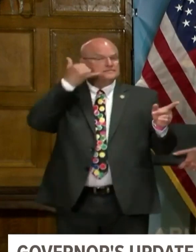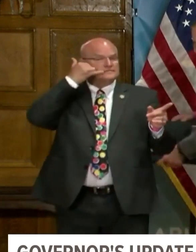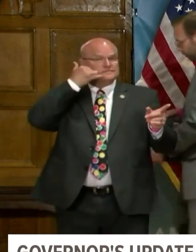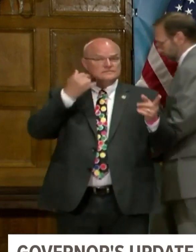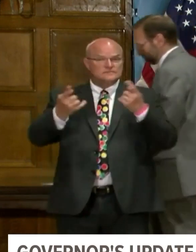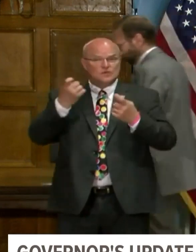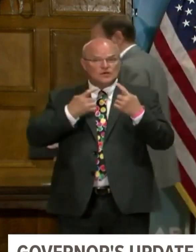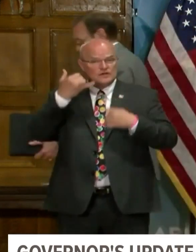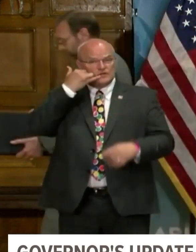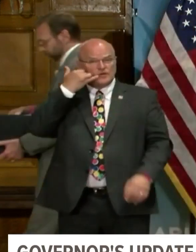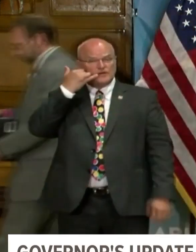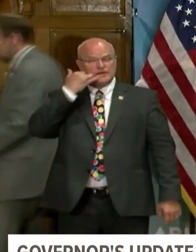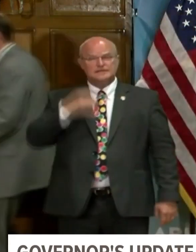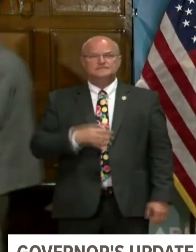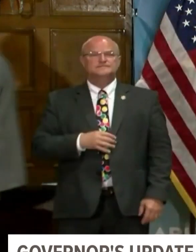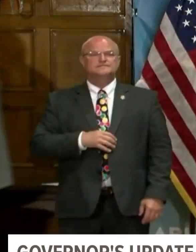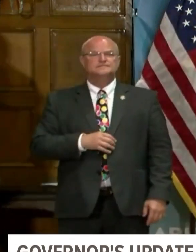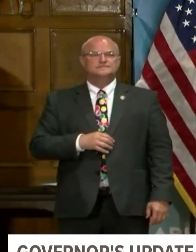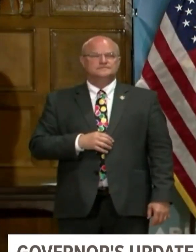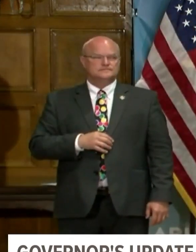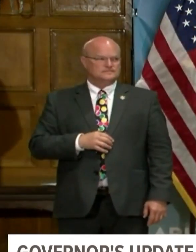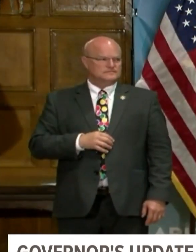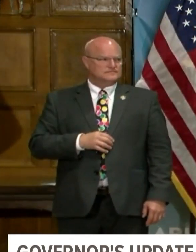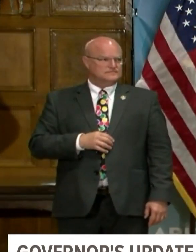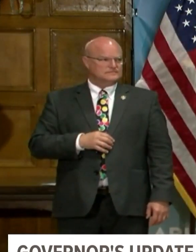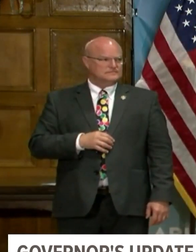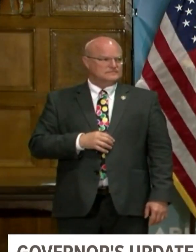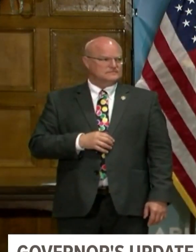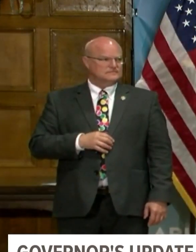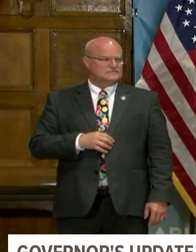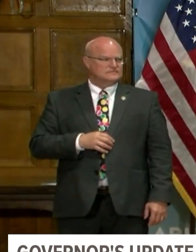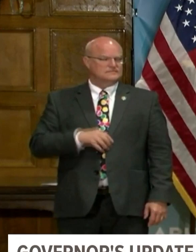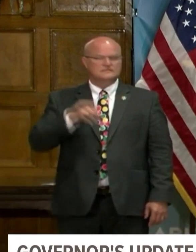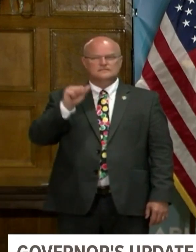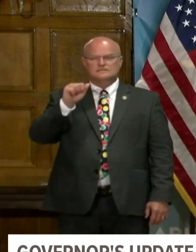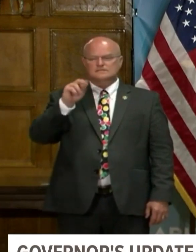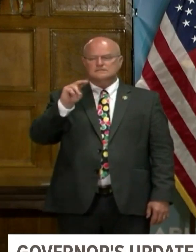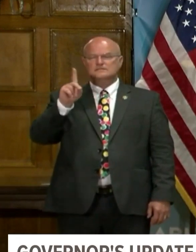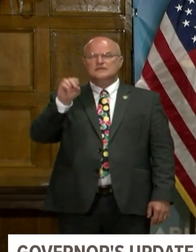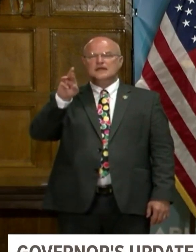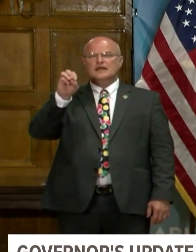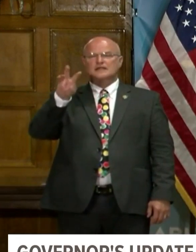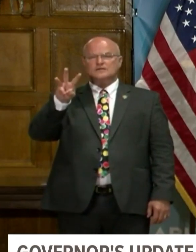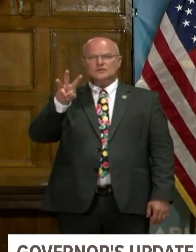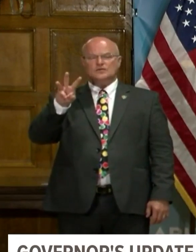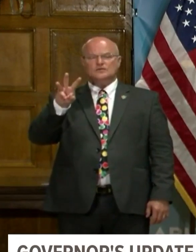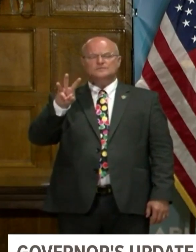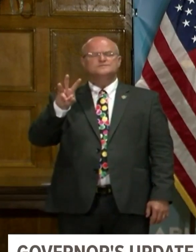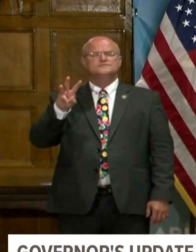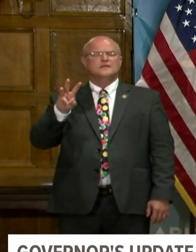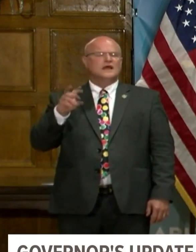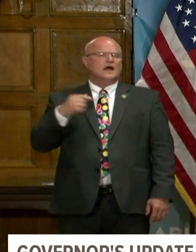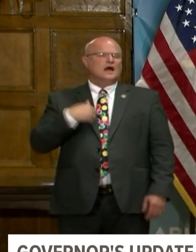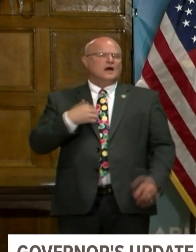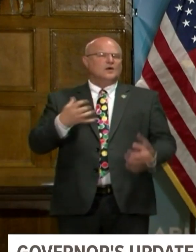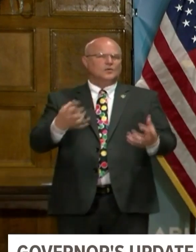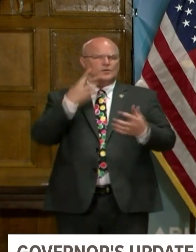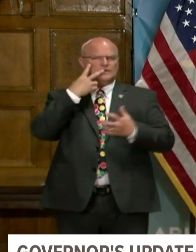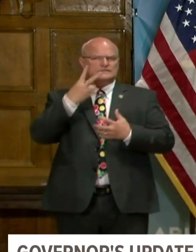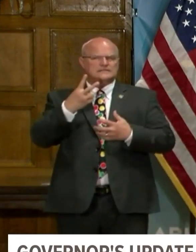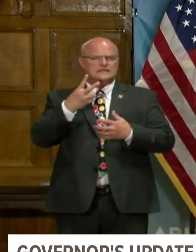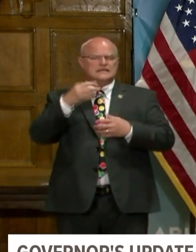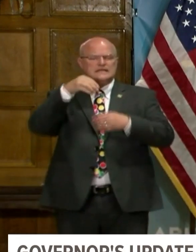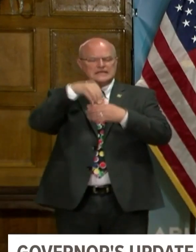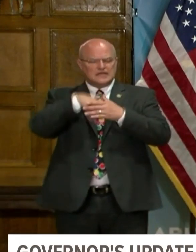remotely. Are there any questions remotely? Governor, this is Andrew with AP. Wanted to see, heading into